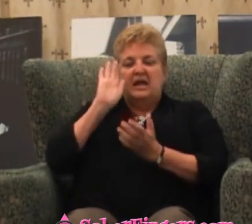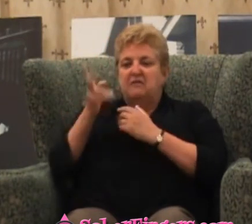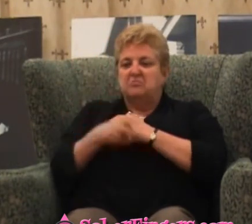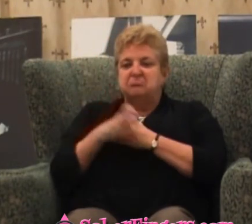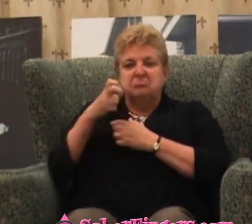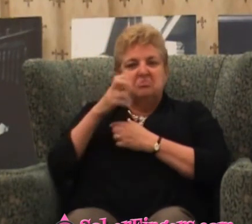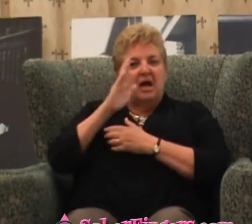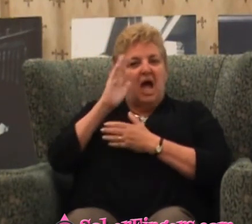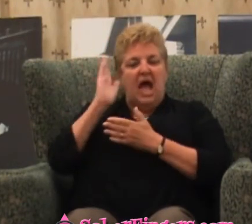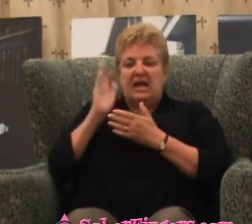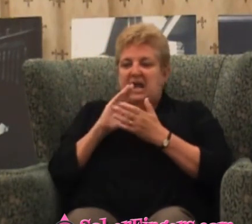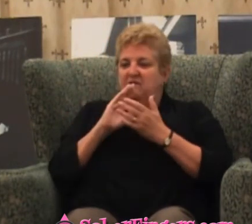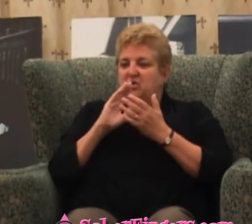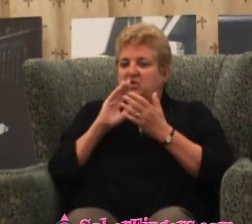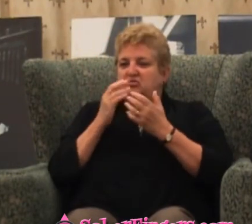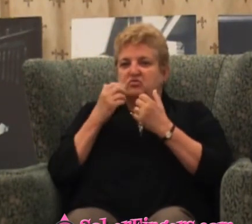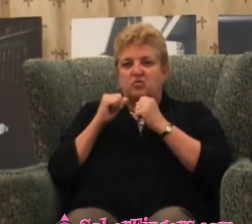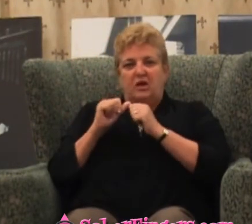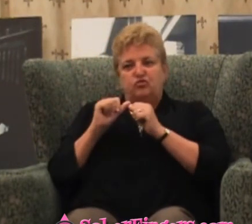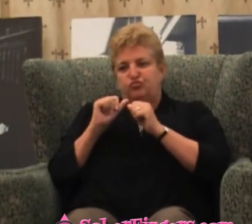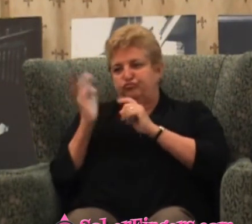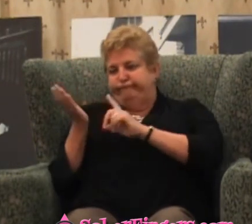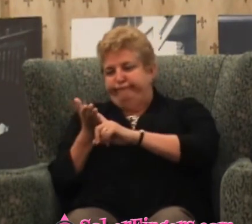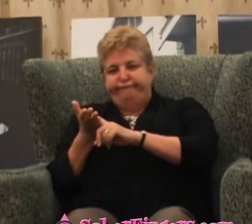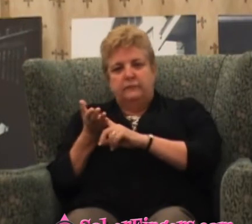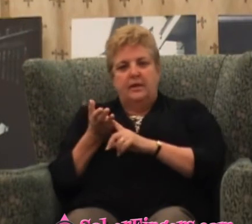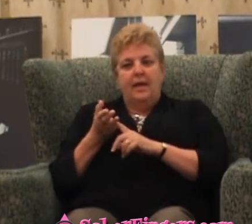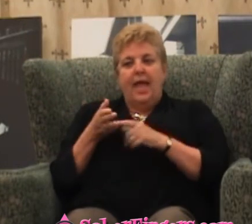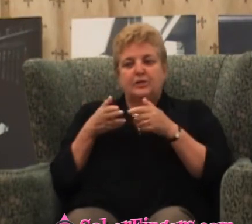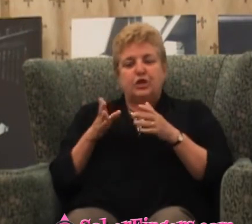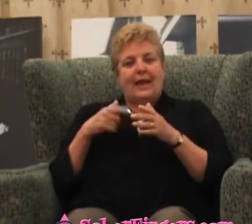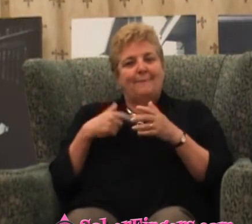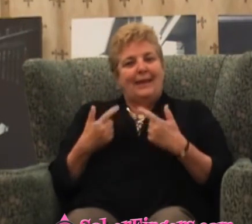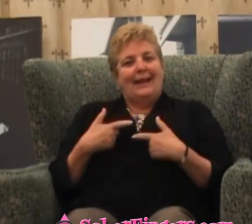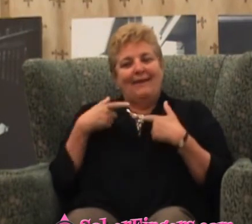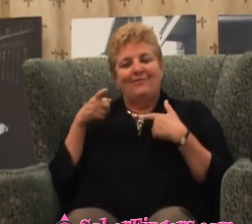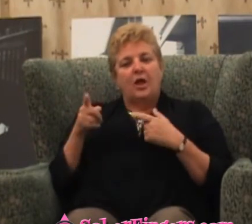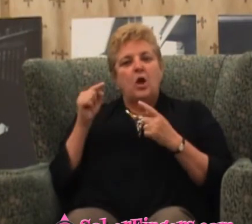her. And she let me stay there until I got a home group.